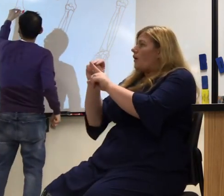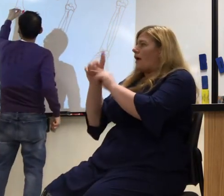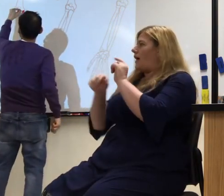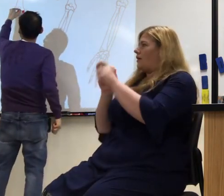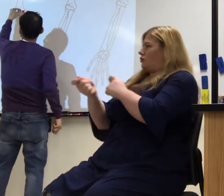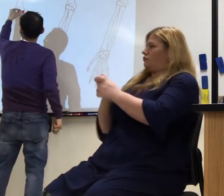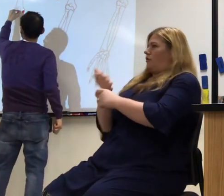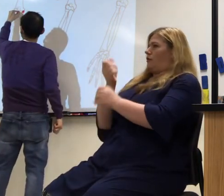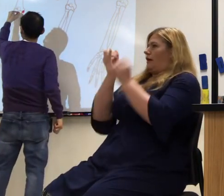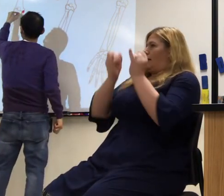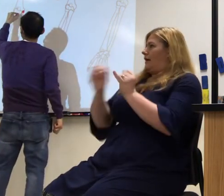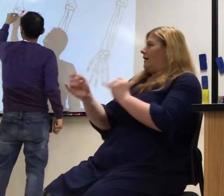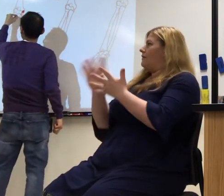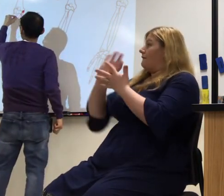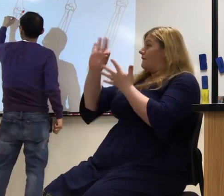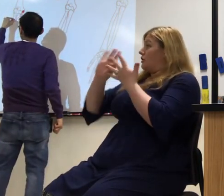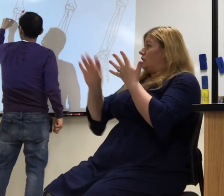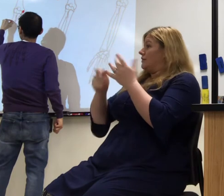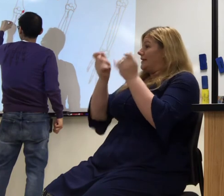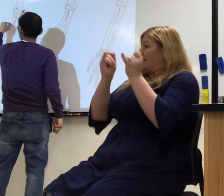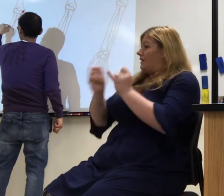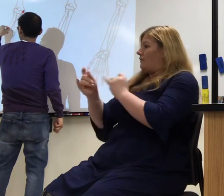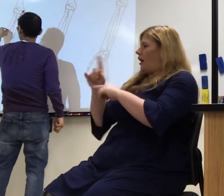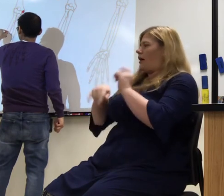the muscle starts out.